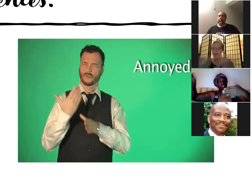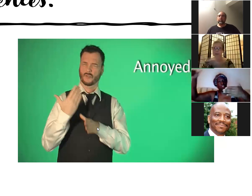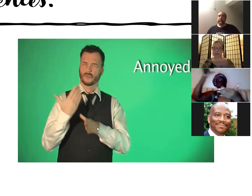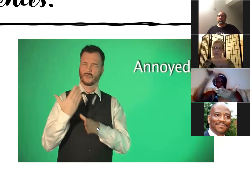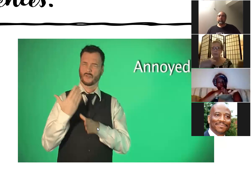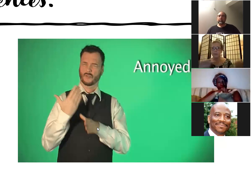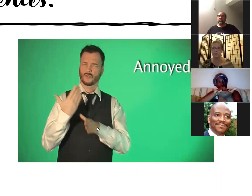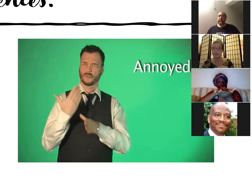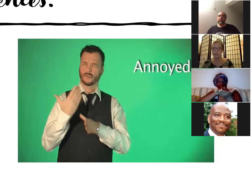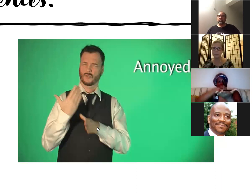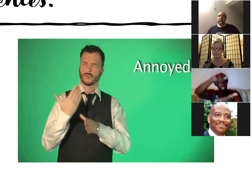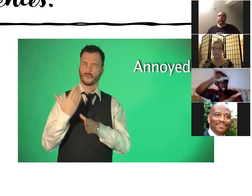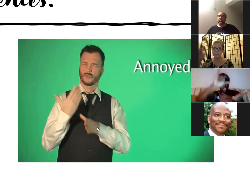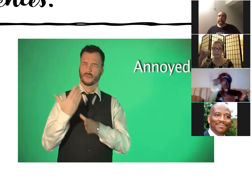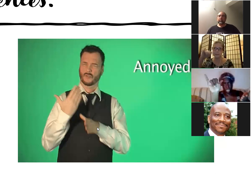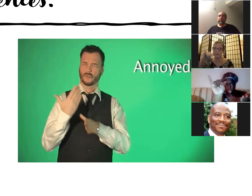that.